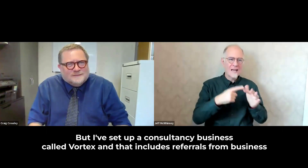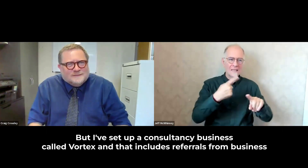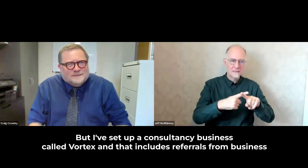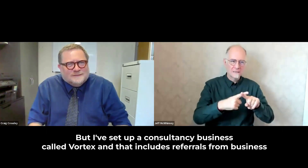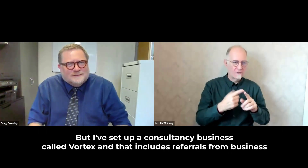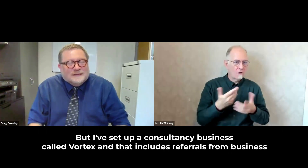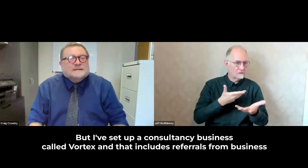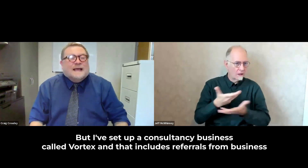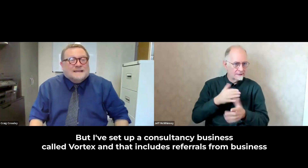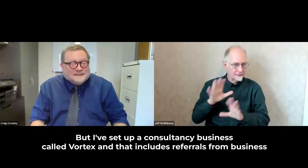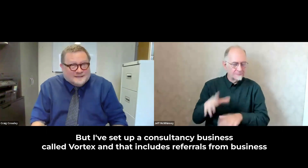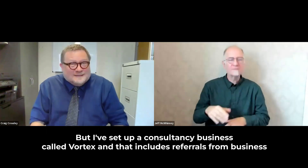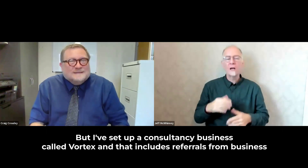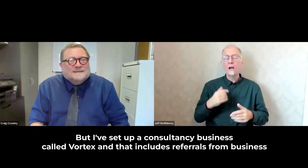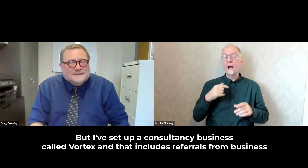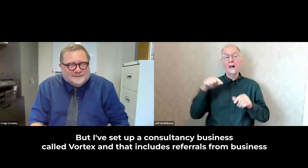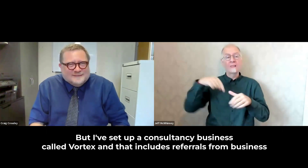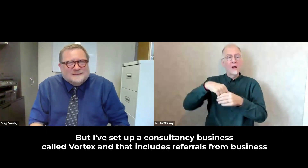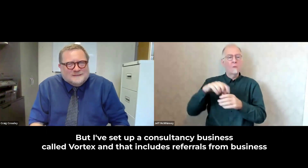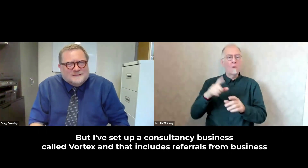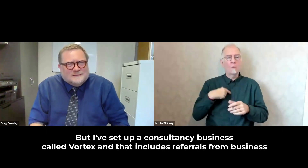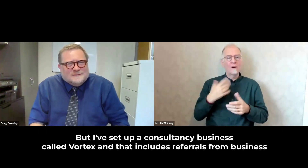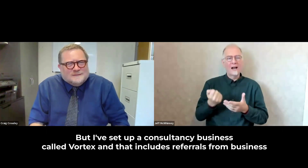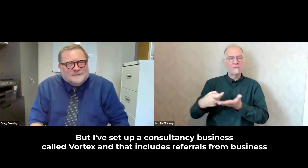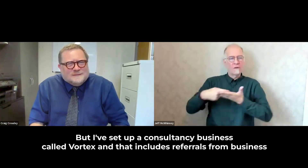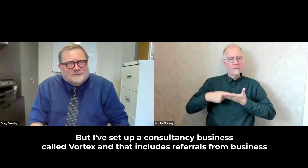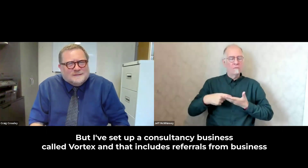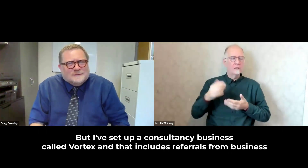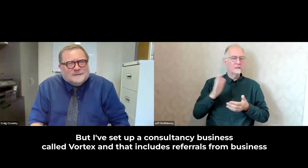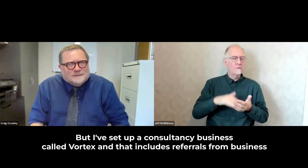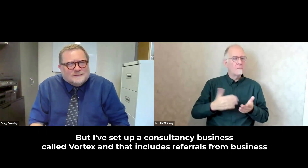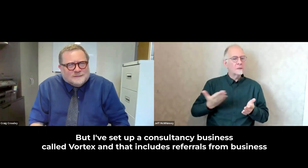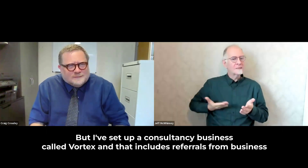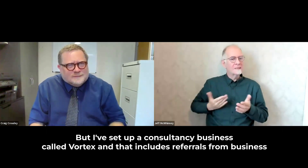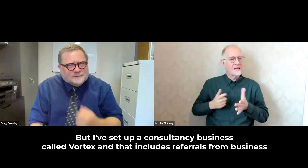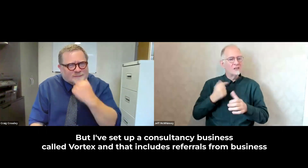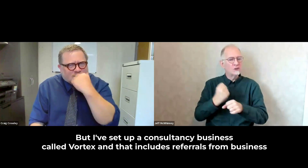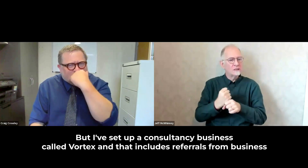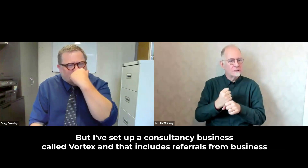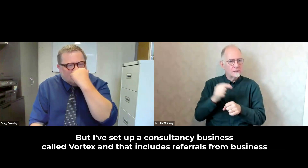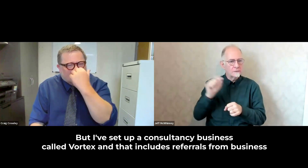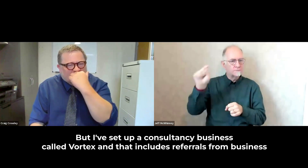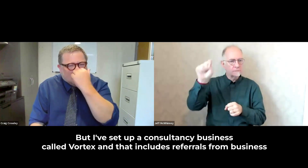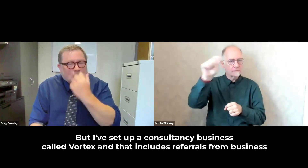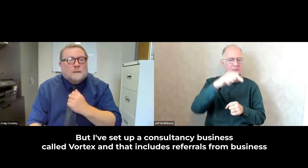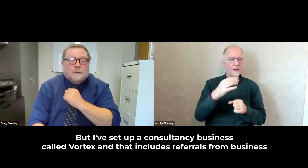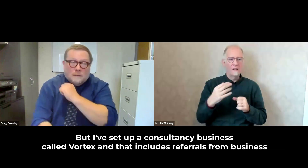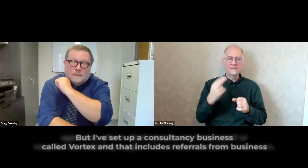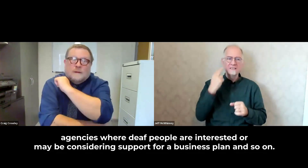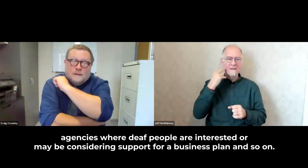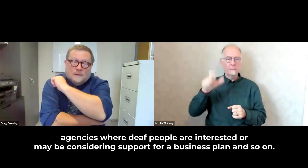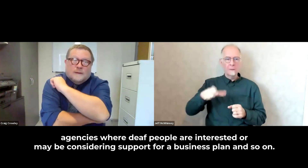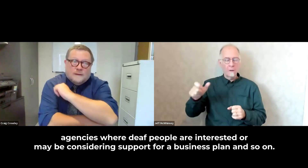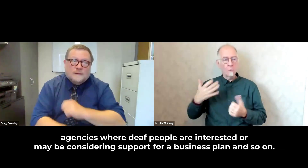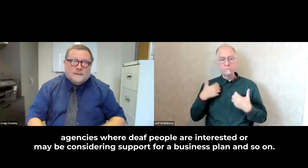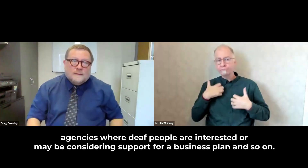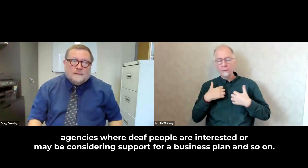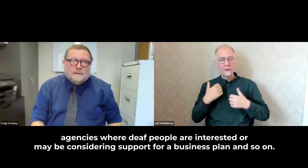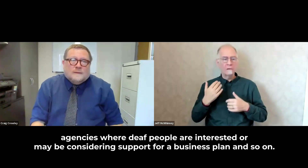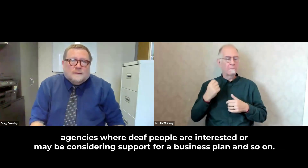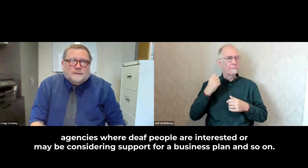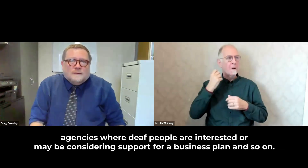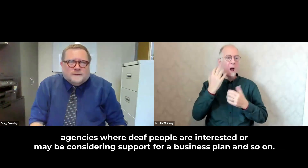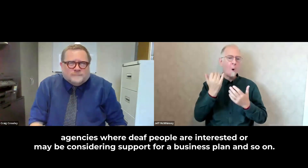but I've set up a consultancy business called Vortex, and that includes referrals from business